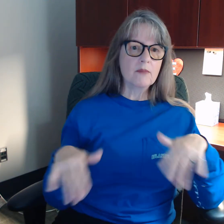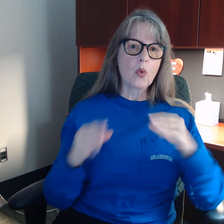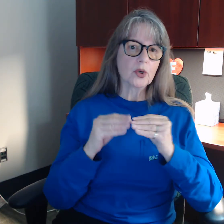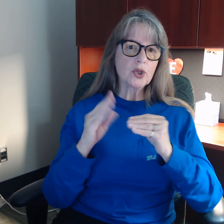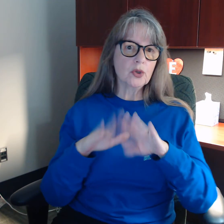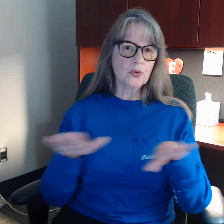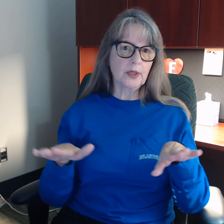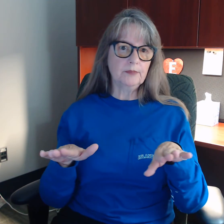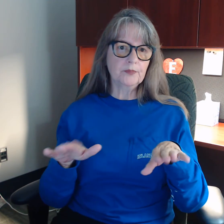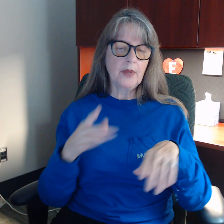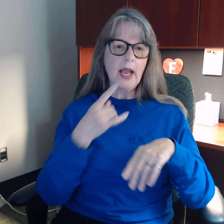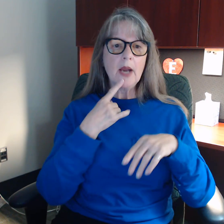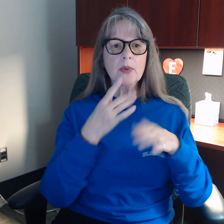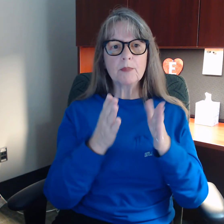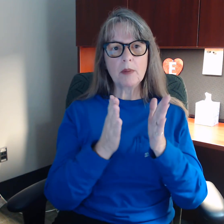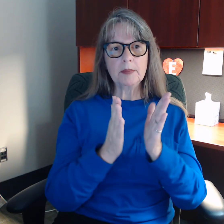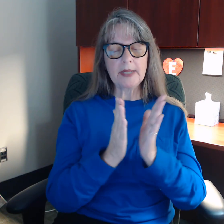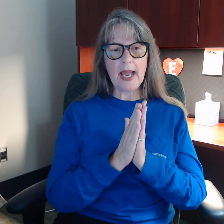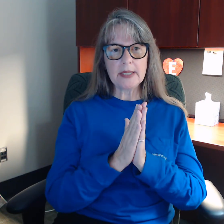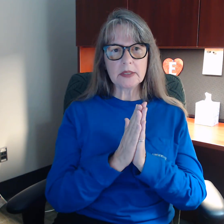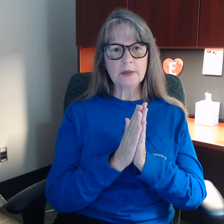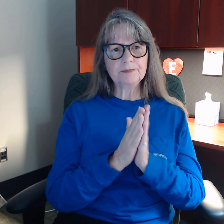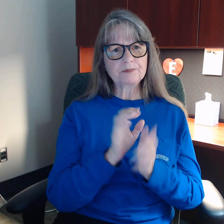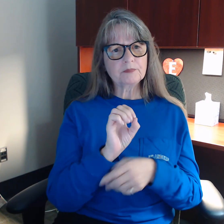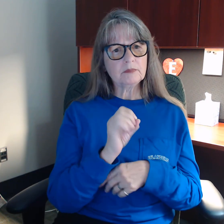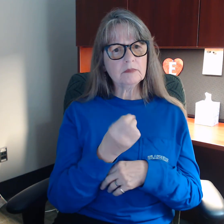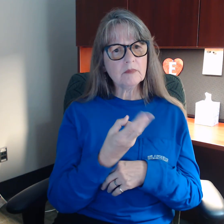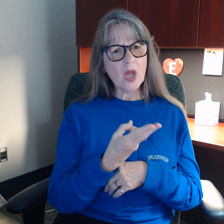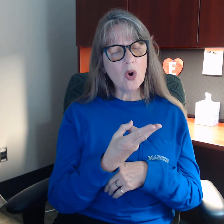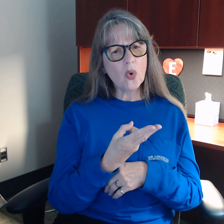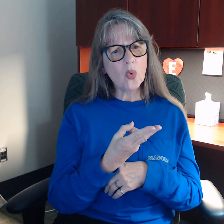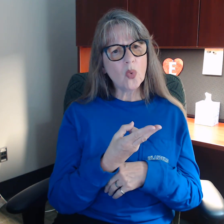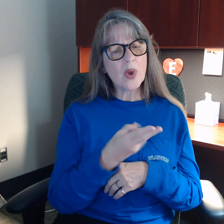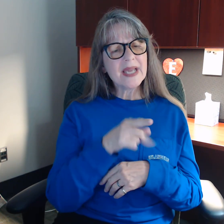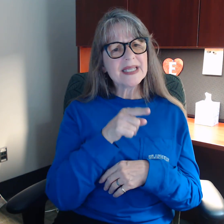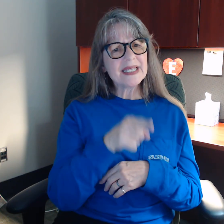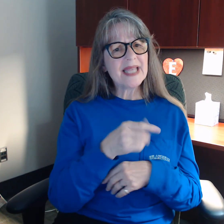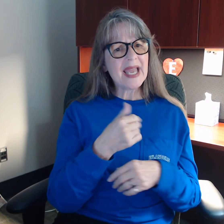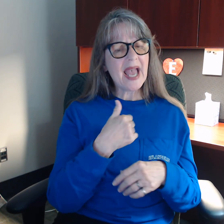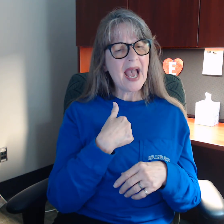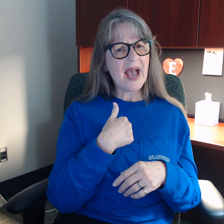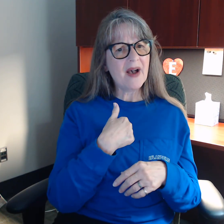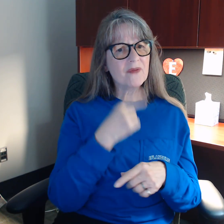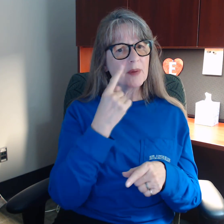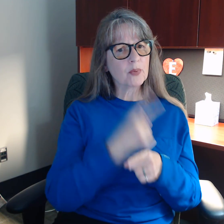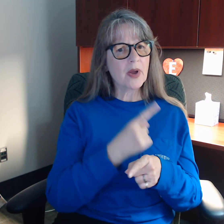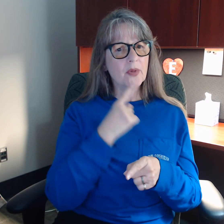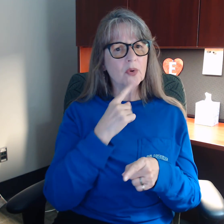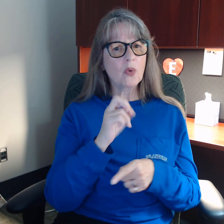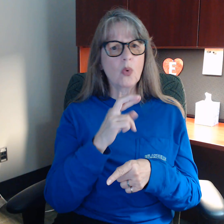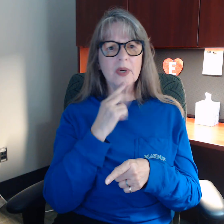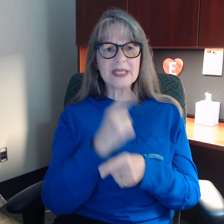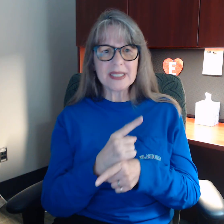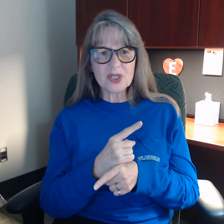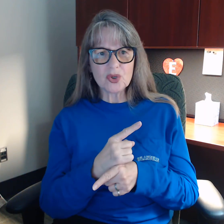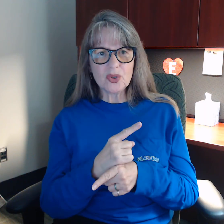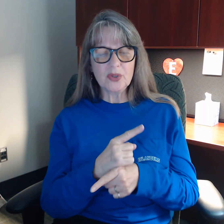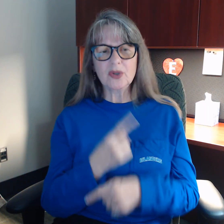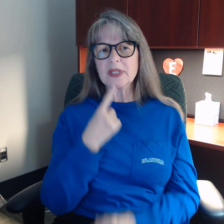more children. I would probably ask, oh, did they have a brother or a sister? And you can say,